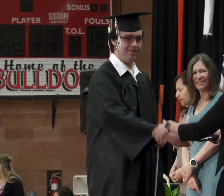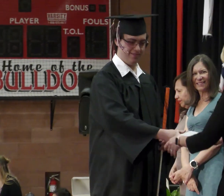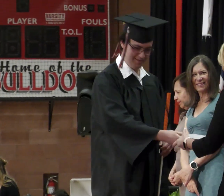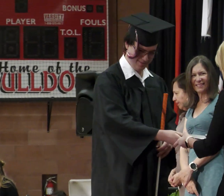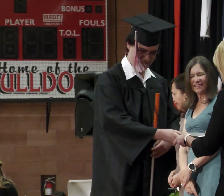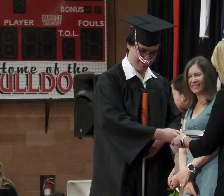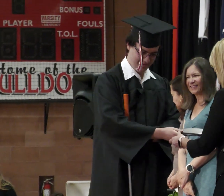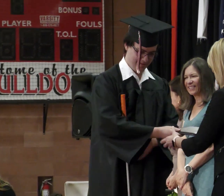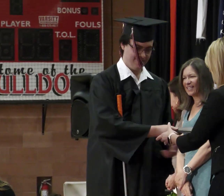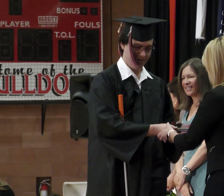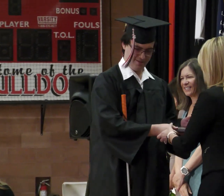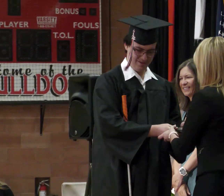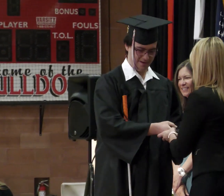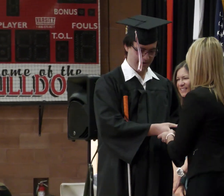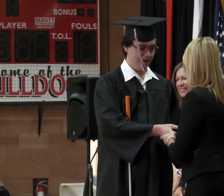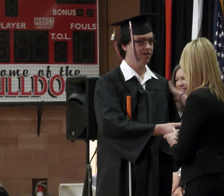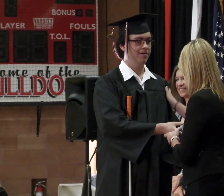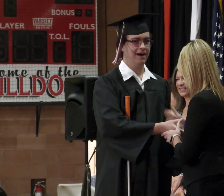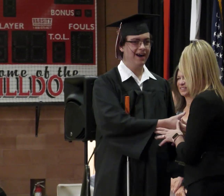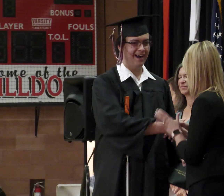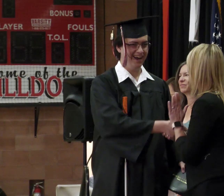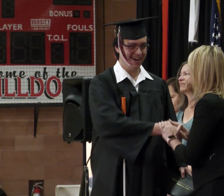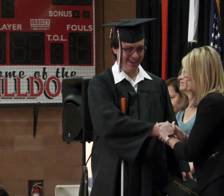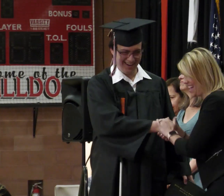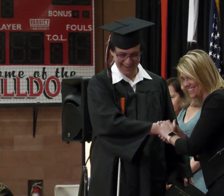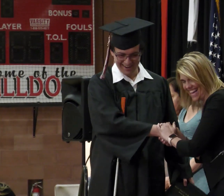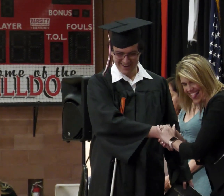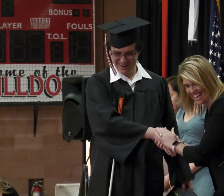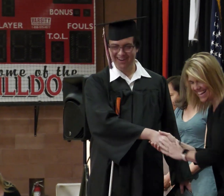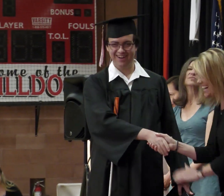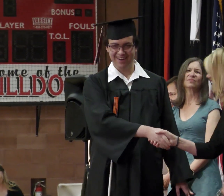Shaking the hand of Miss Tara Wilkins And accepting his diploma